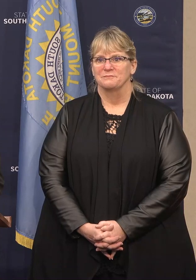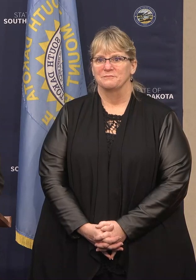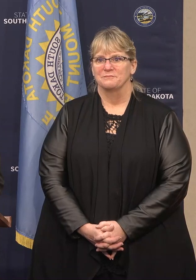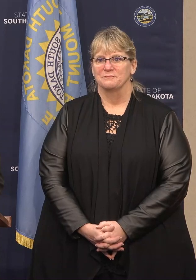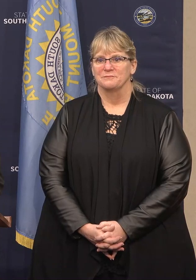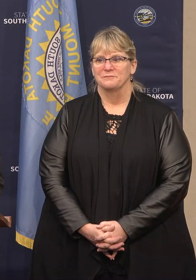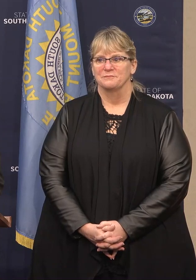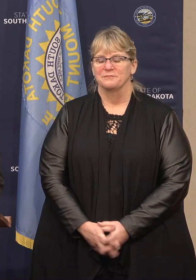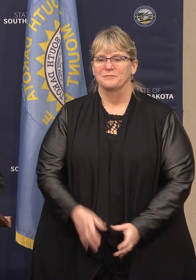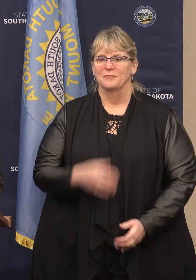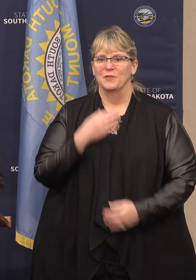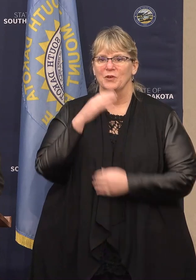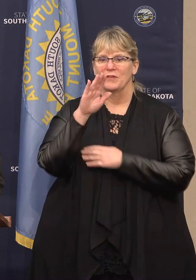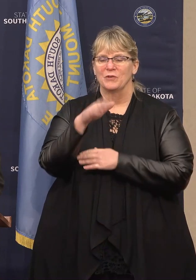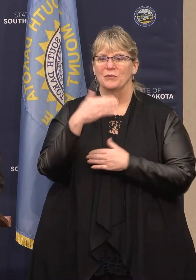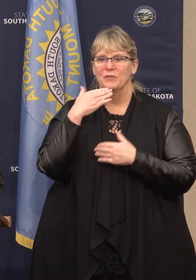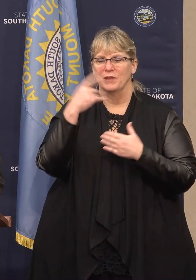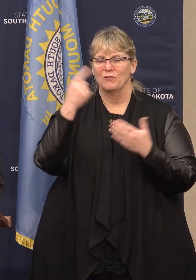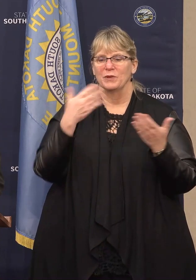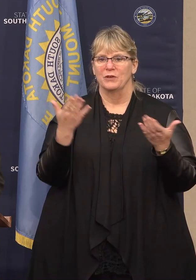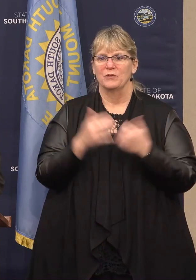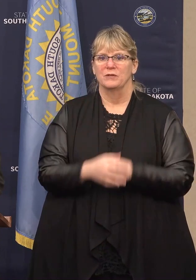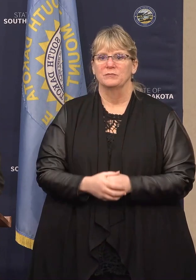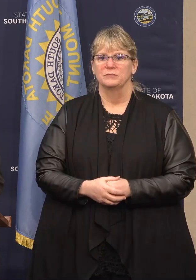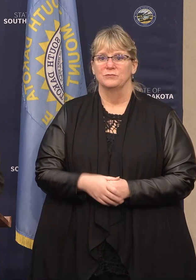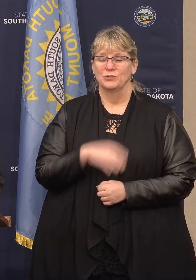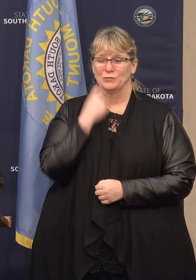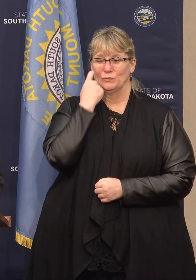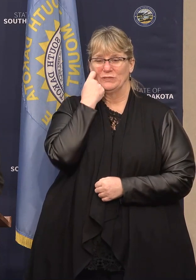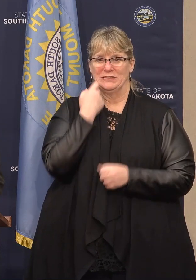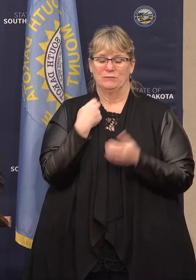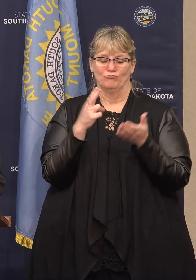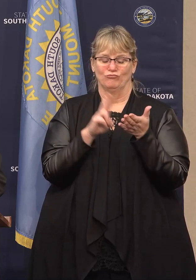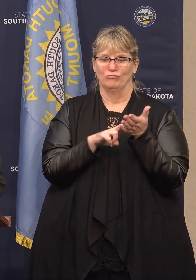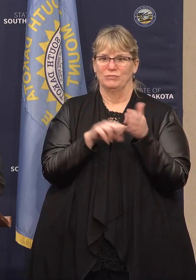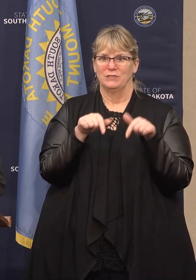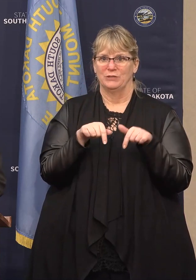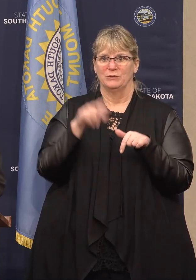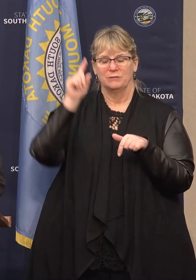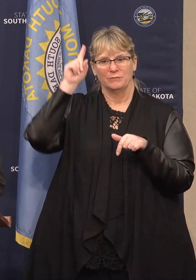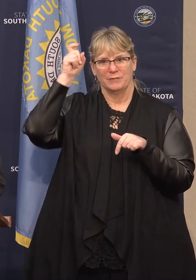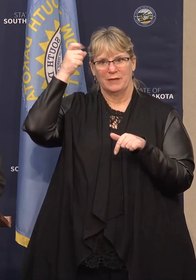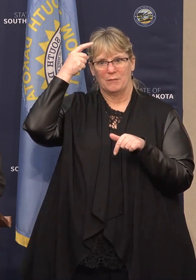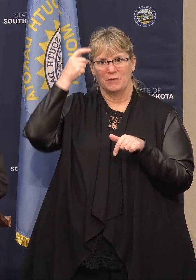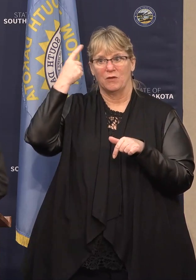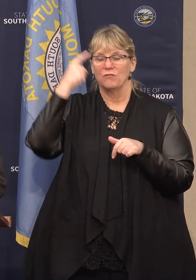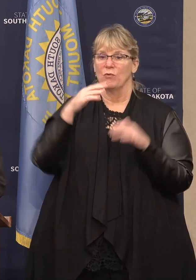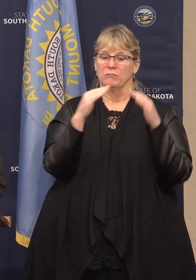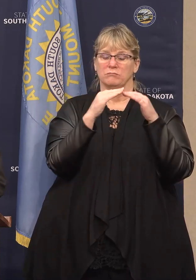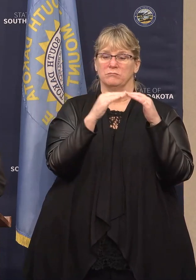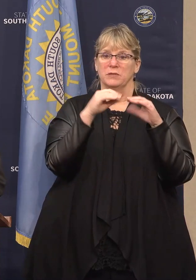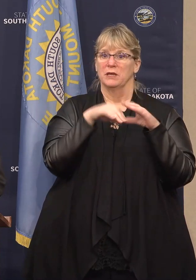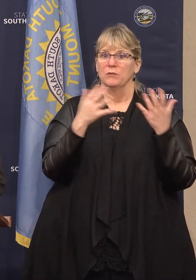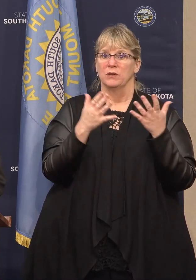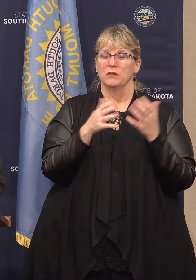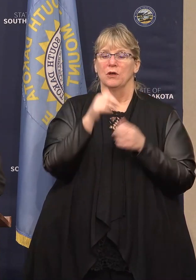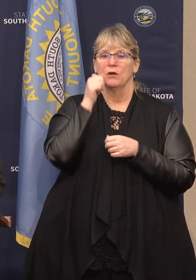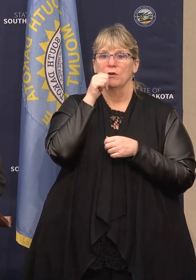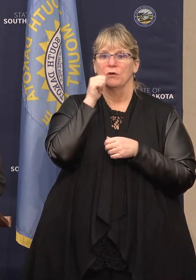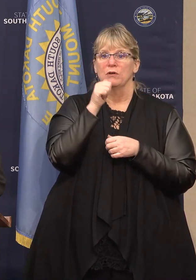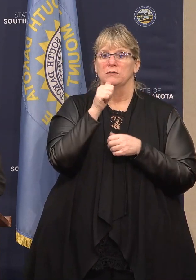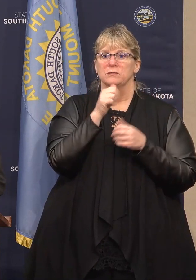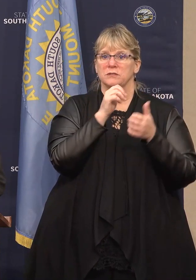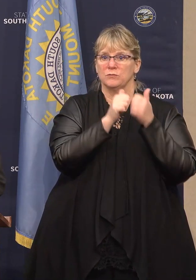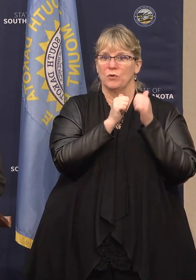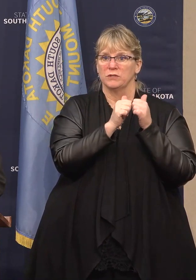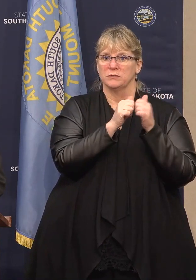Good afternoon. Thank you all for coming. We just had a signing ceremony in the rotunda of the Capitol for the Fairness in Girls Sports